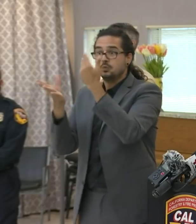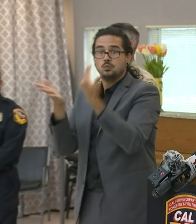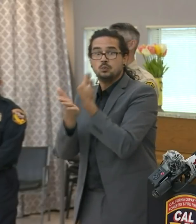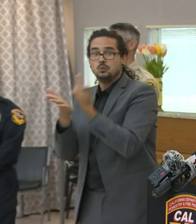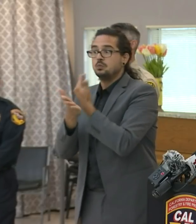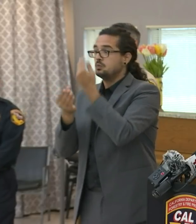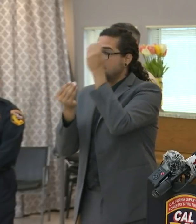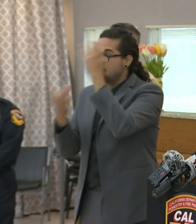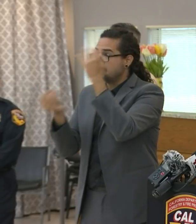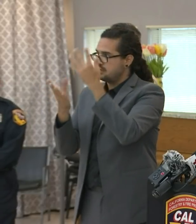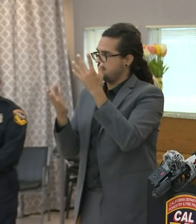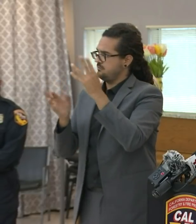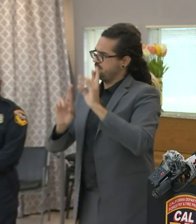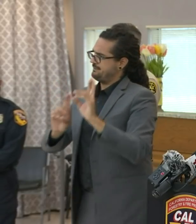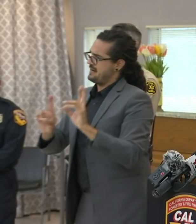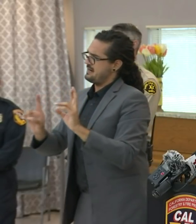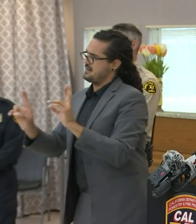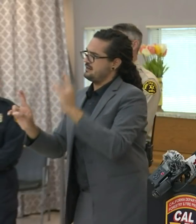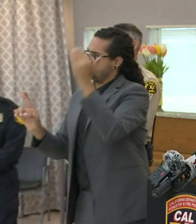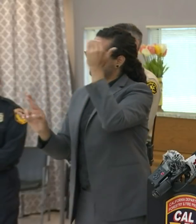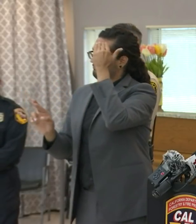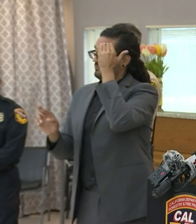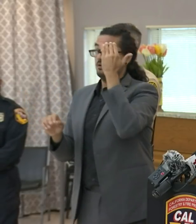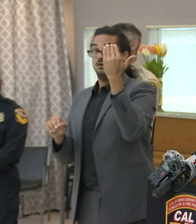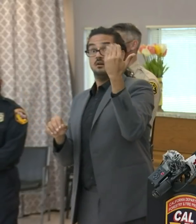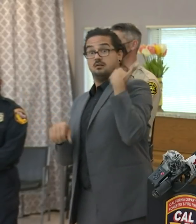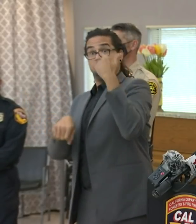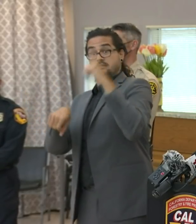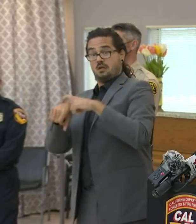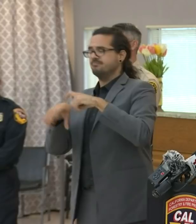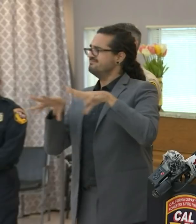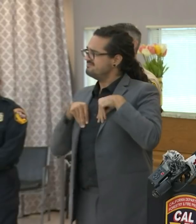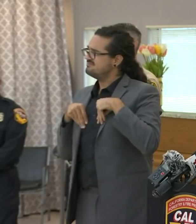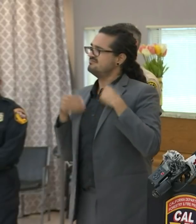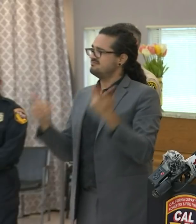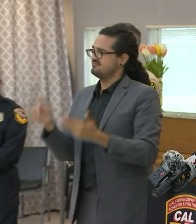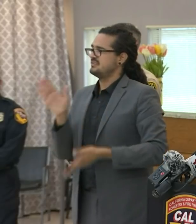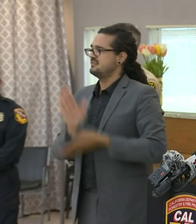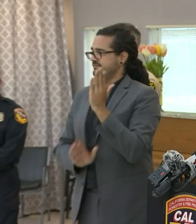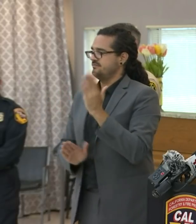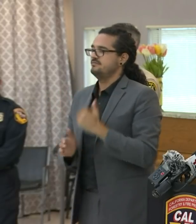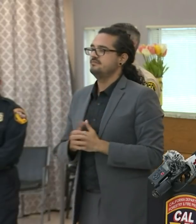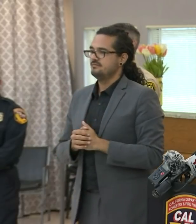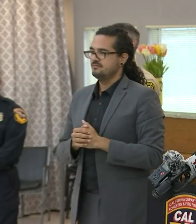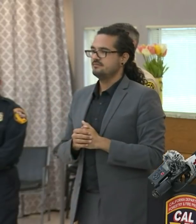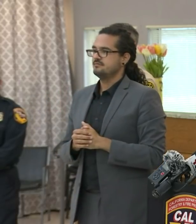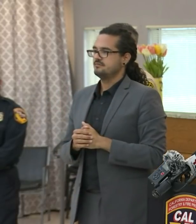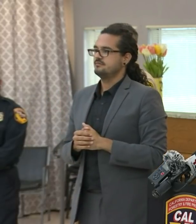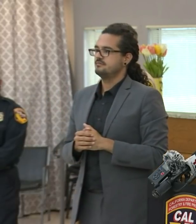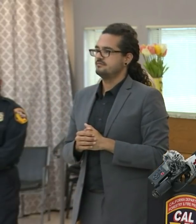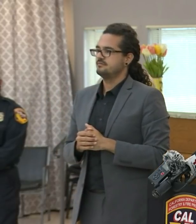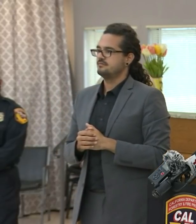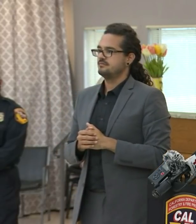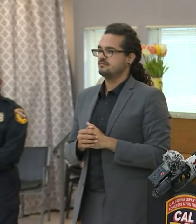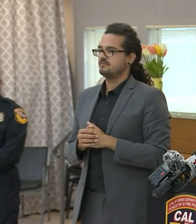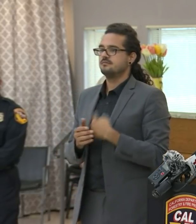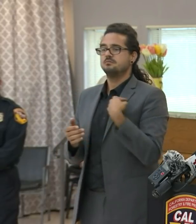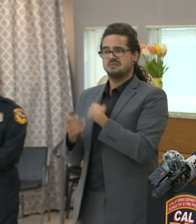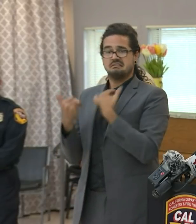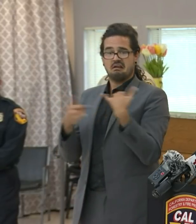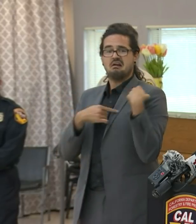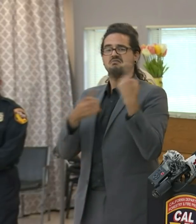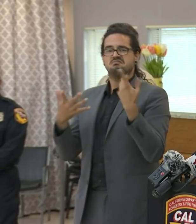We've been regularly doing security checks and home checks of various properties throughout the evacuation centers, and we're happy to report that there have been